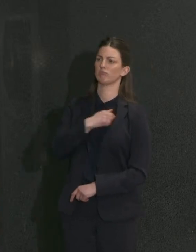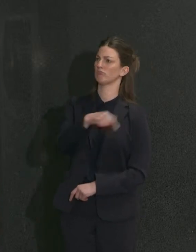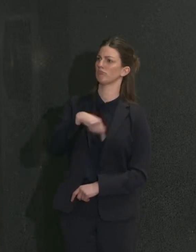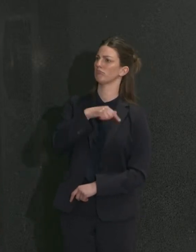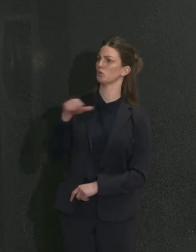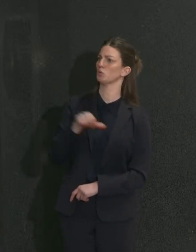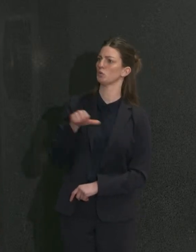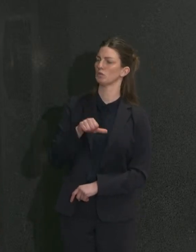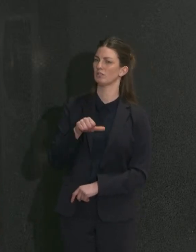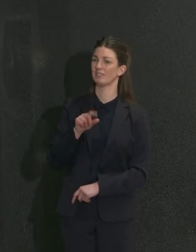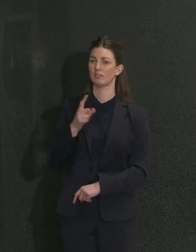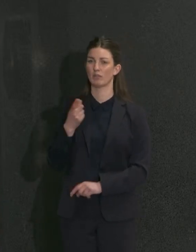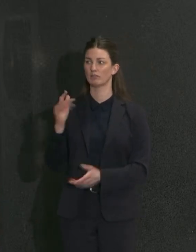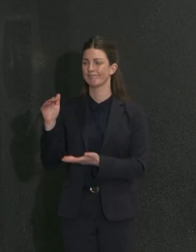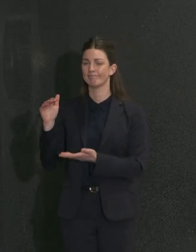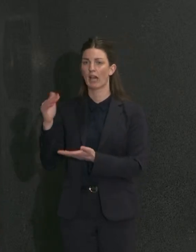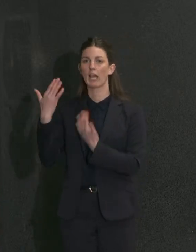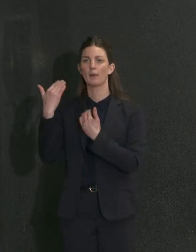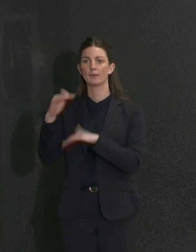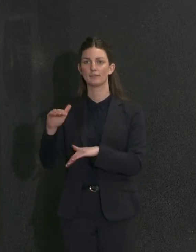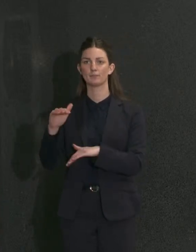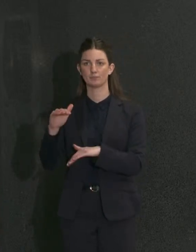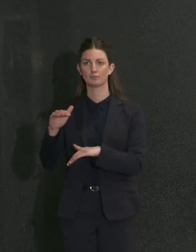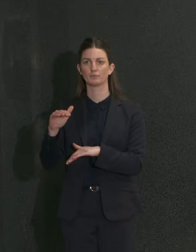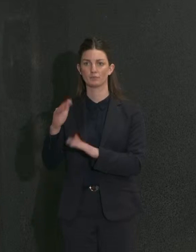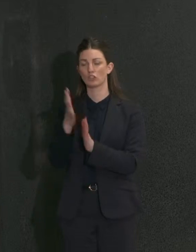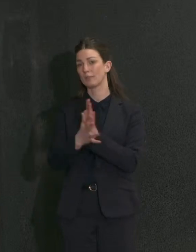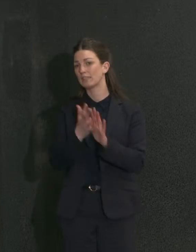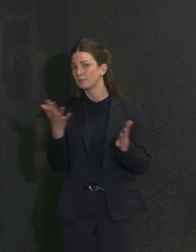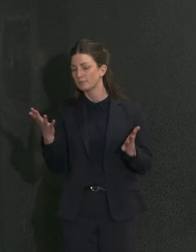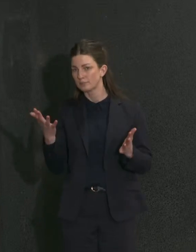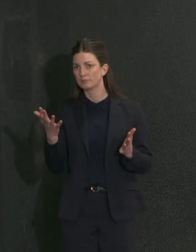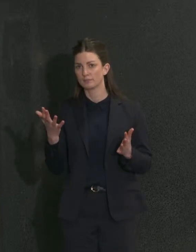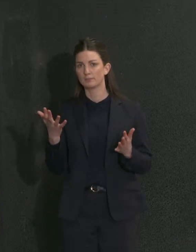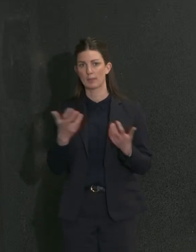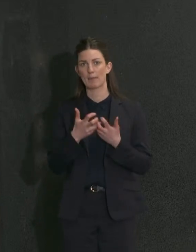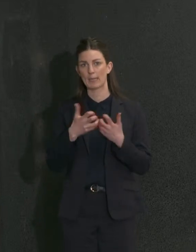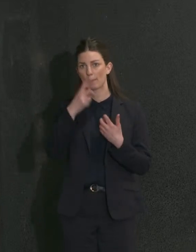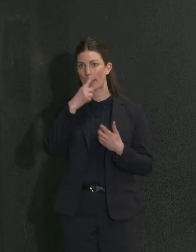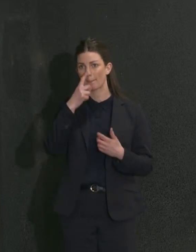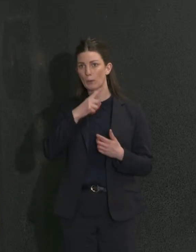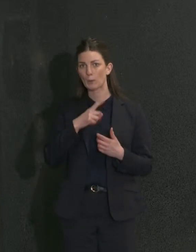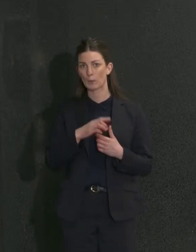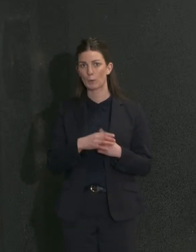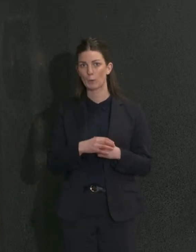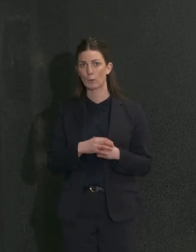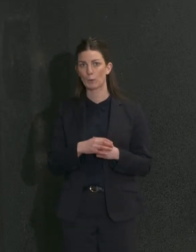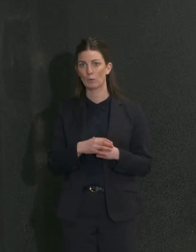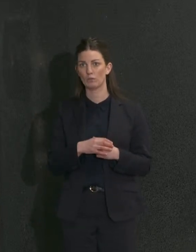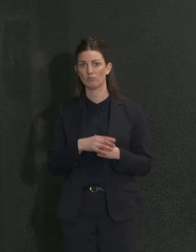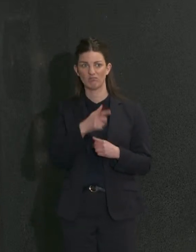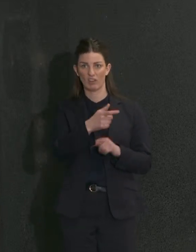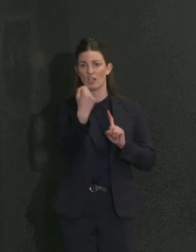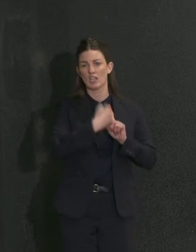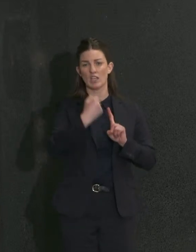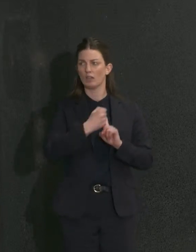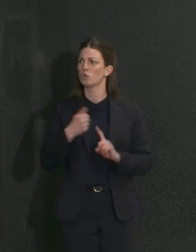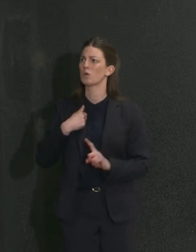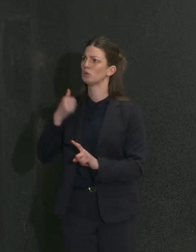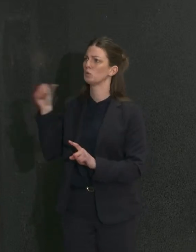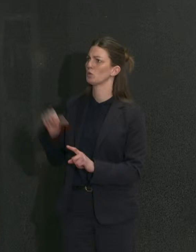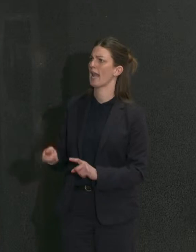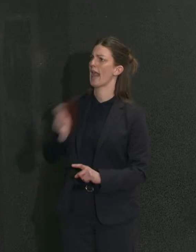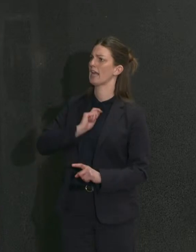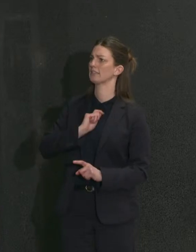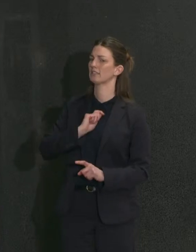don't have the supply. So the fact of it is, Julie, there are lots of people we've had to say, despite their very good arguments, we've had to say no because we